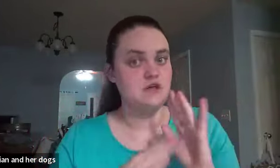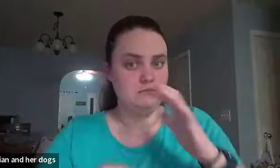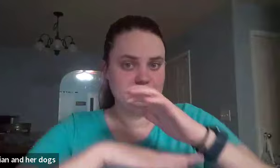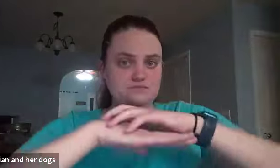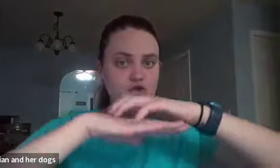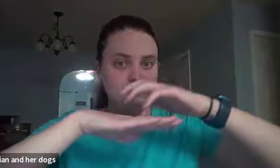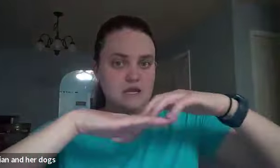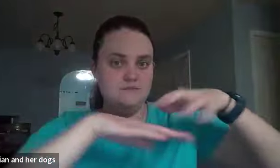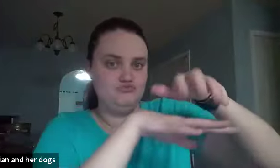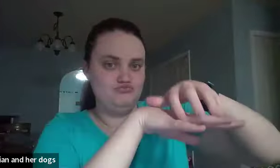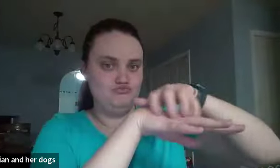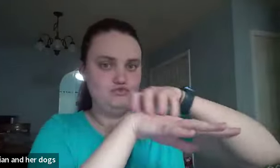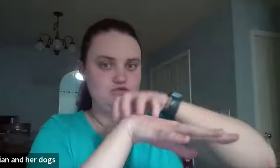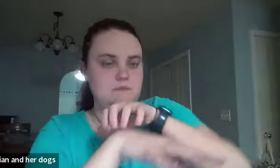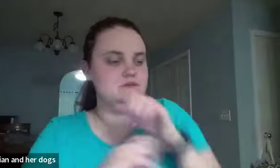So grapes, grapes.